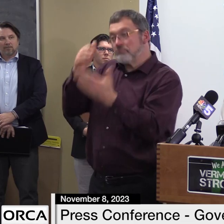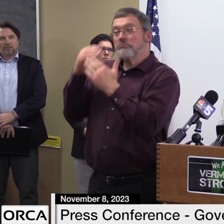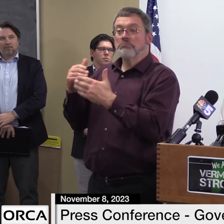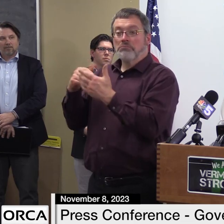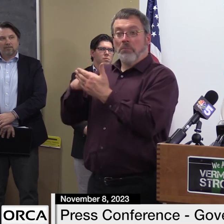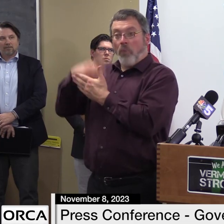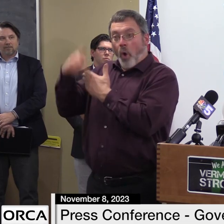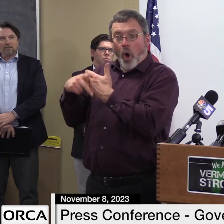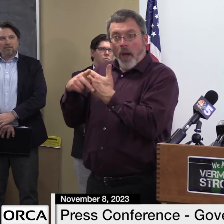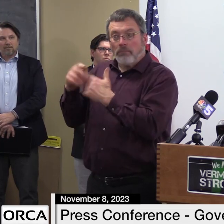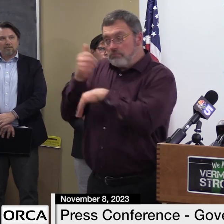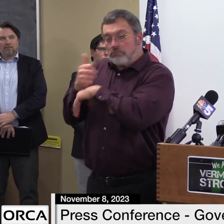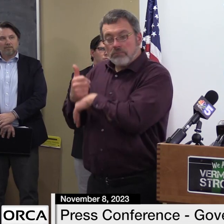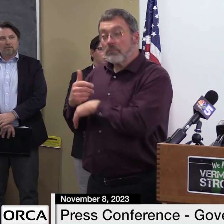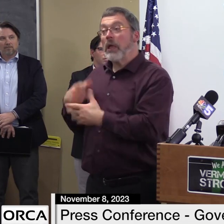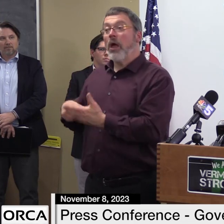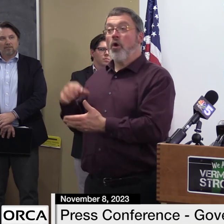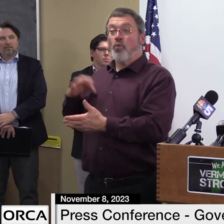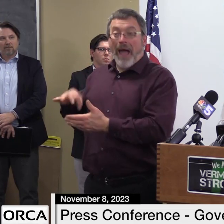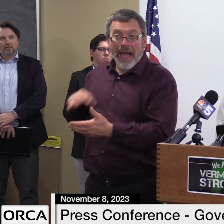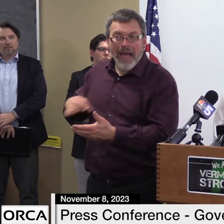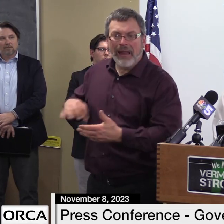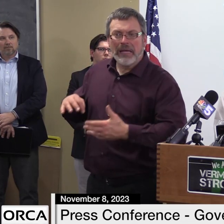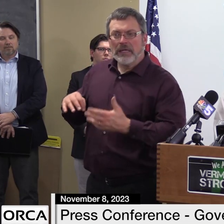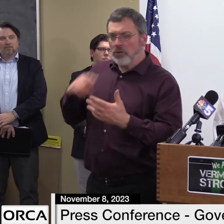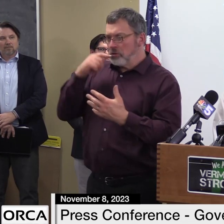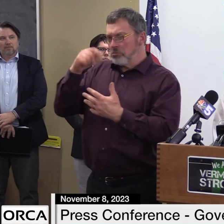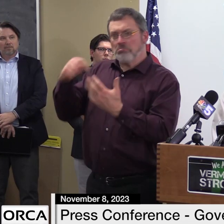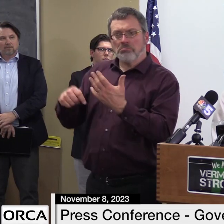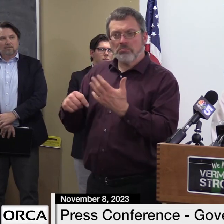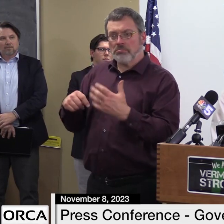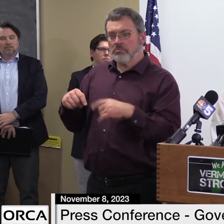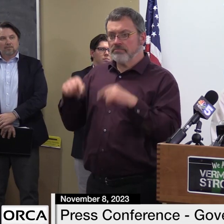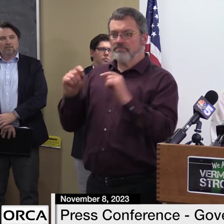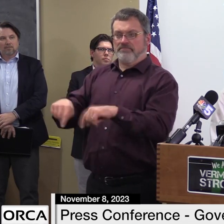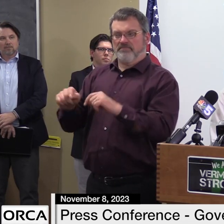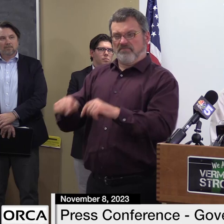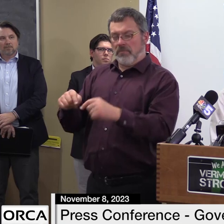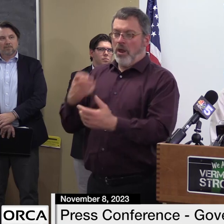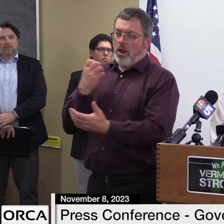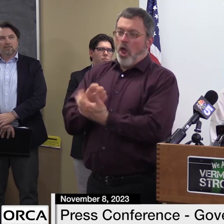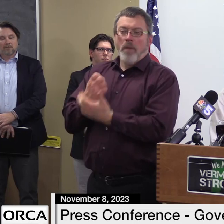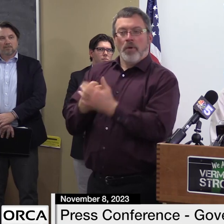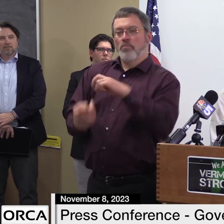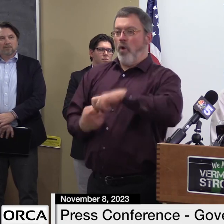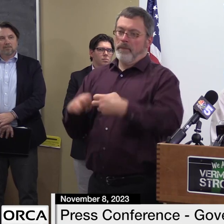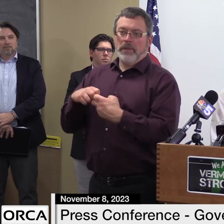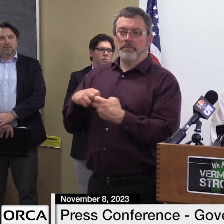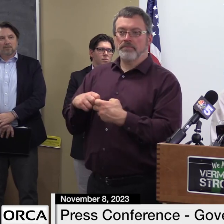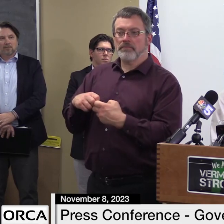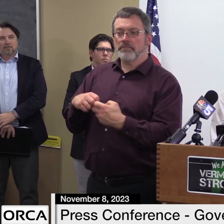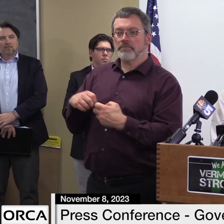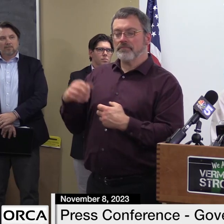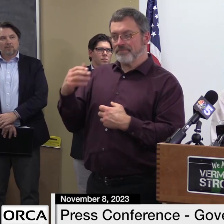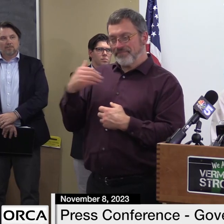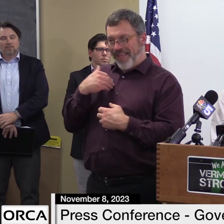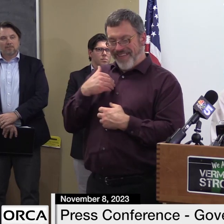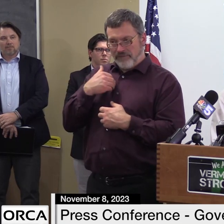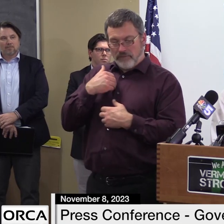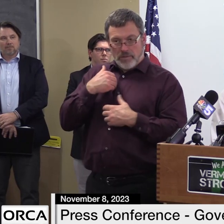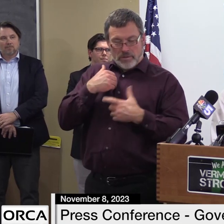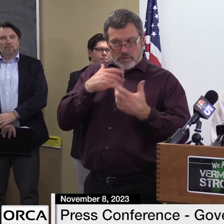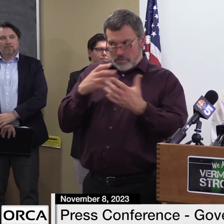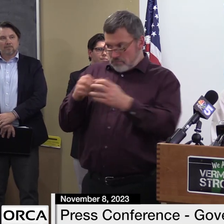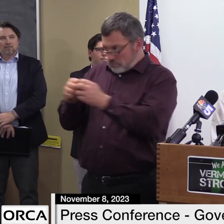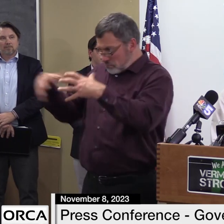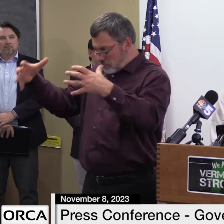helpful. You know, this is simply an economics issue, supply and demand. We have more demand than